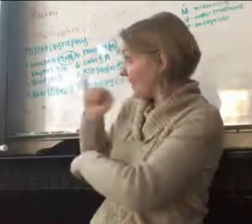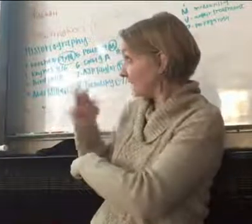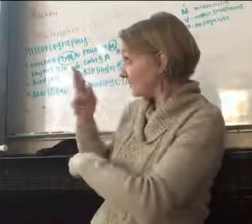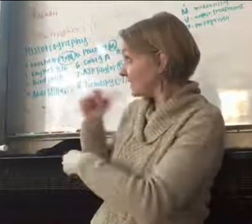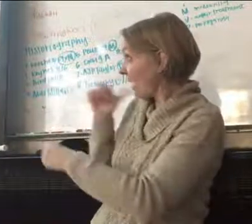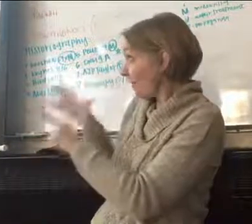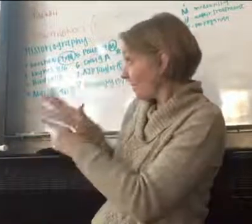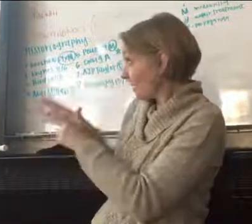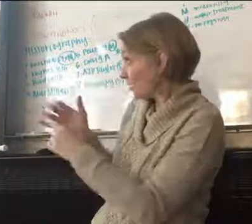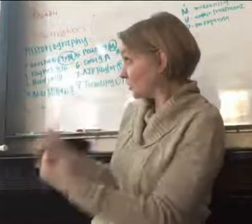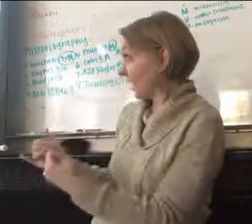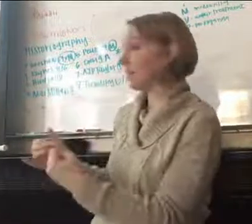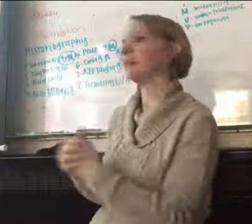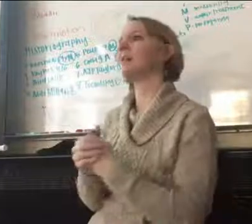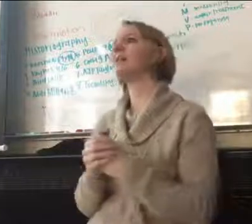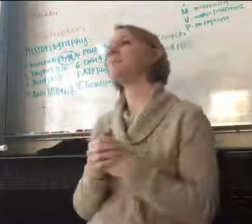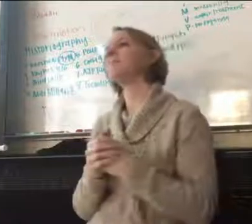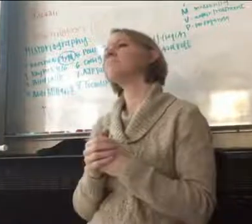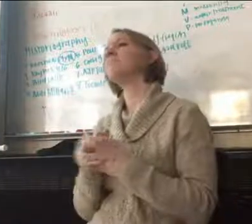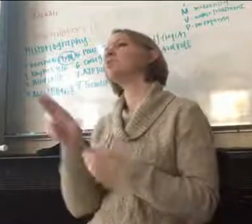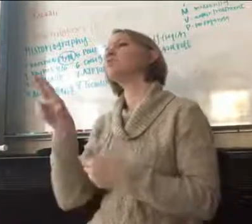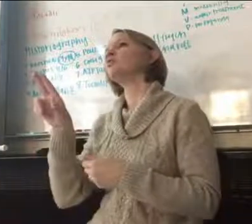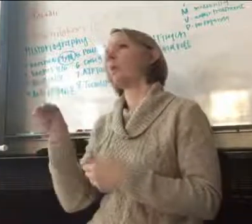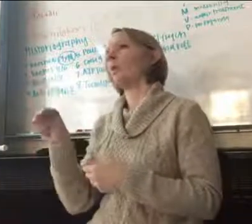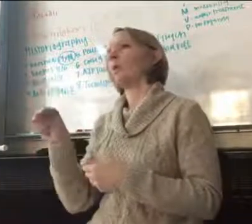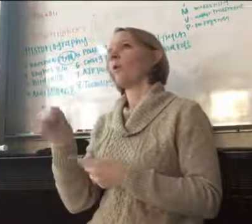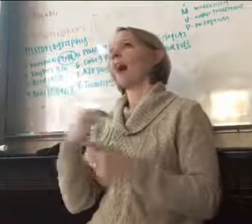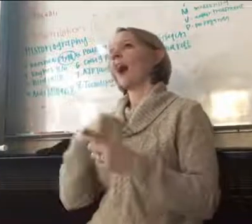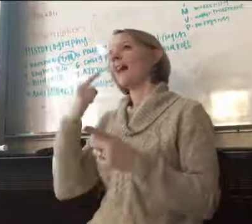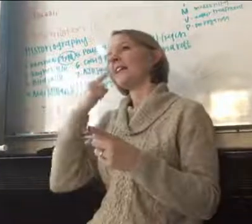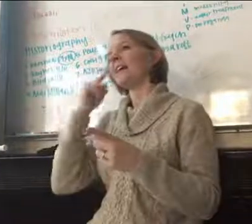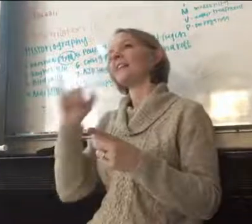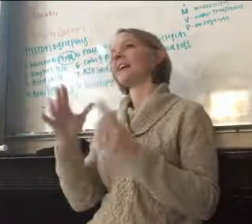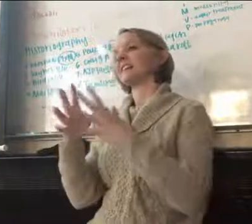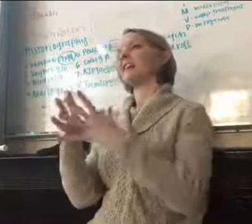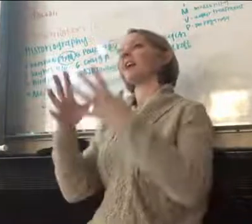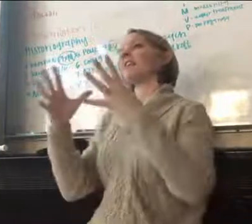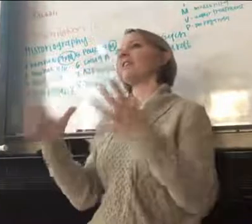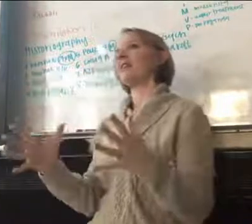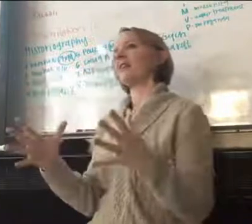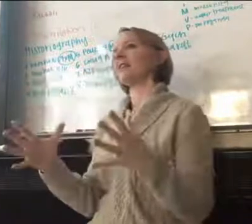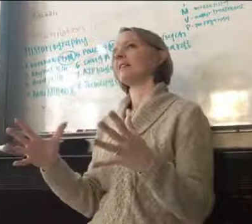today? No. I think that's a lot of...